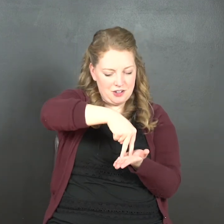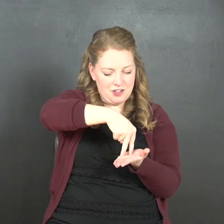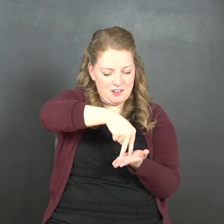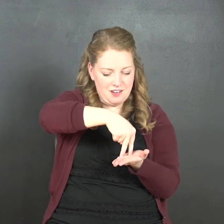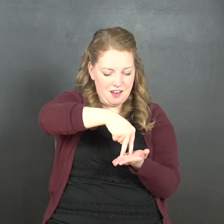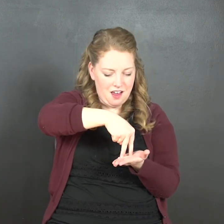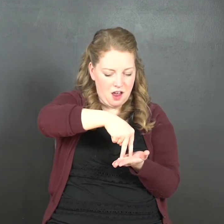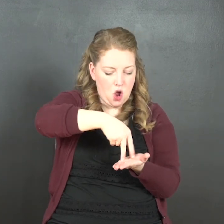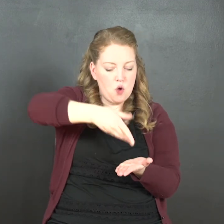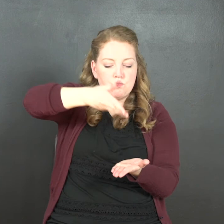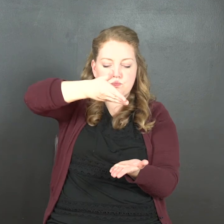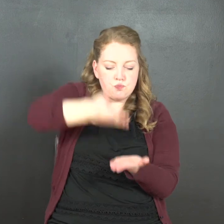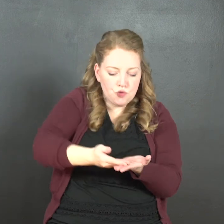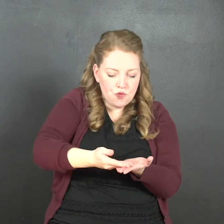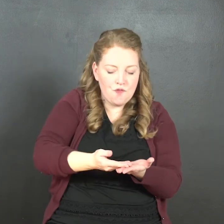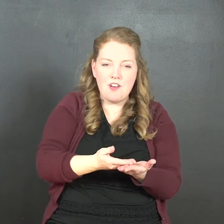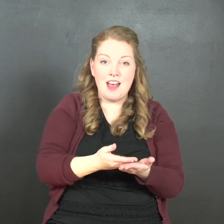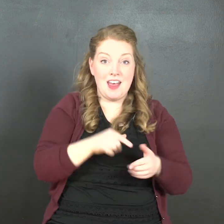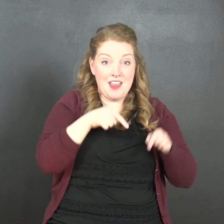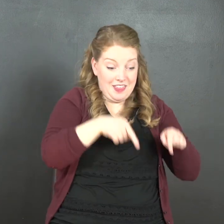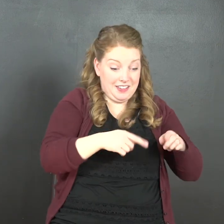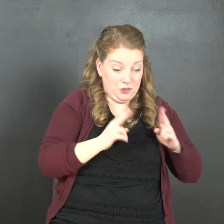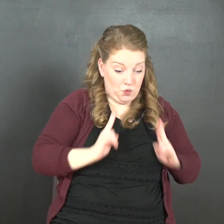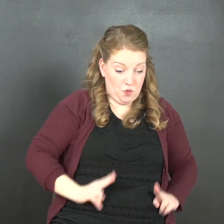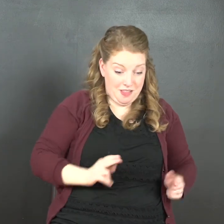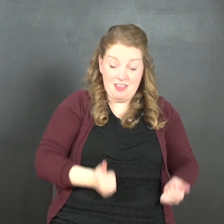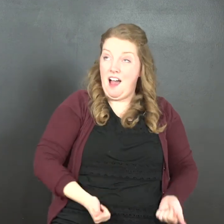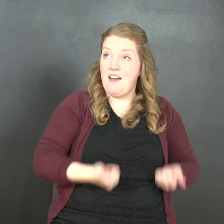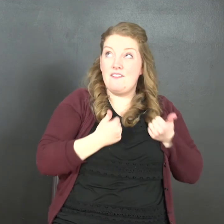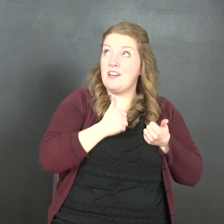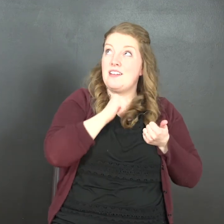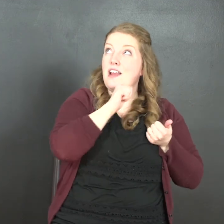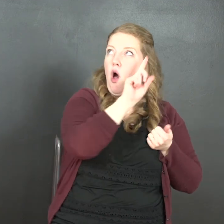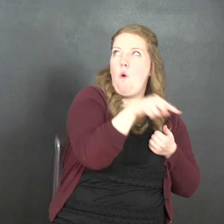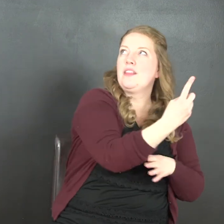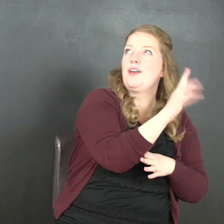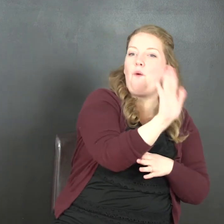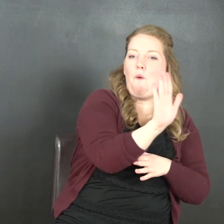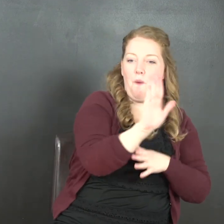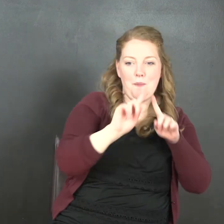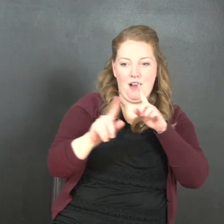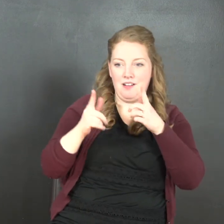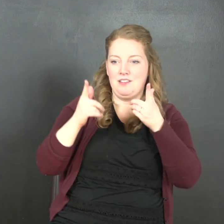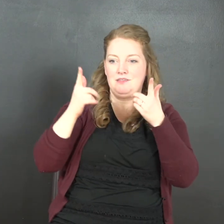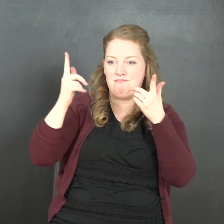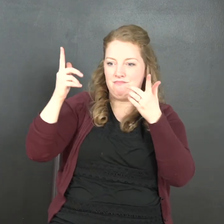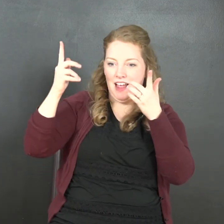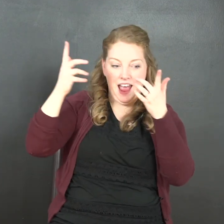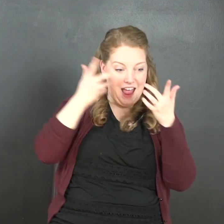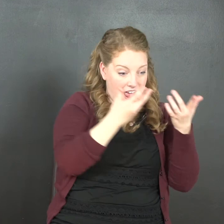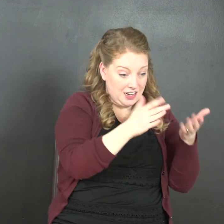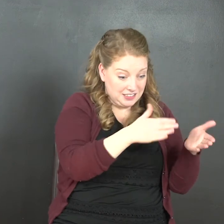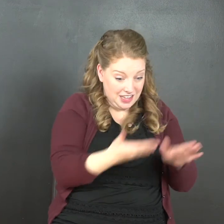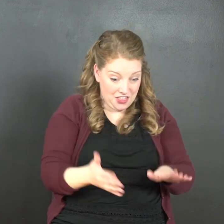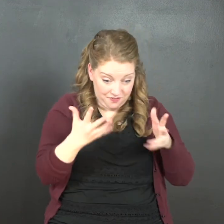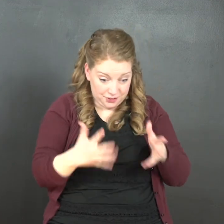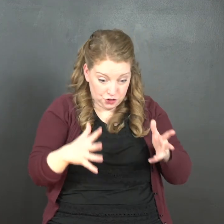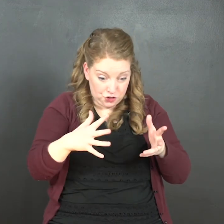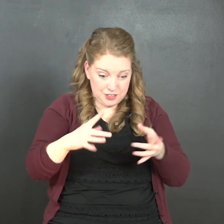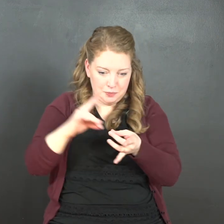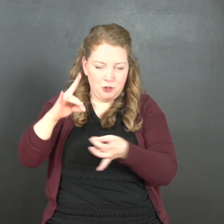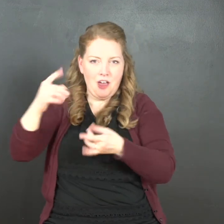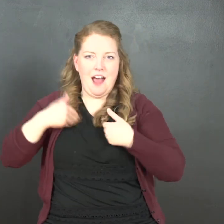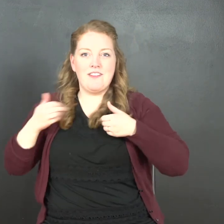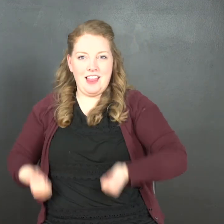beyond the grave. God, I pray that that has come through in this message today, and I pray that you would take these words and this text, and the Father, you